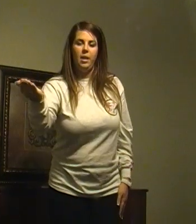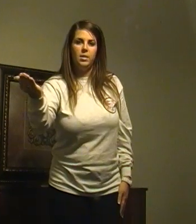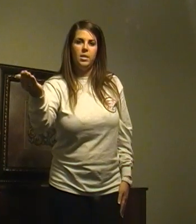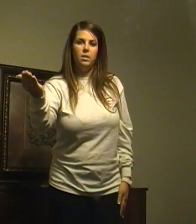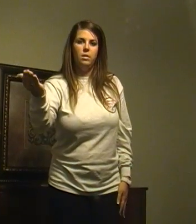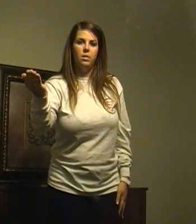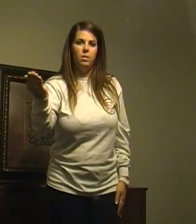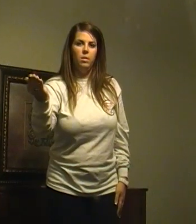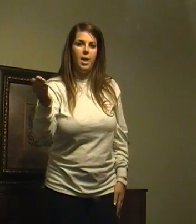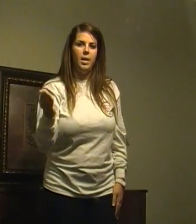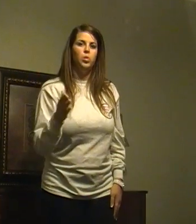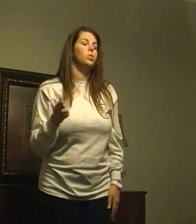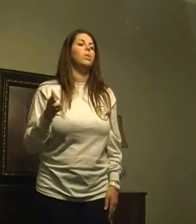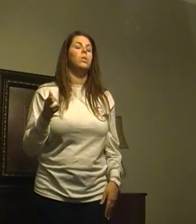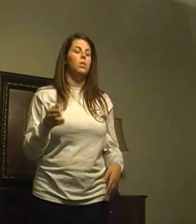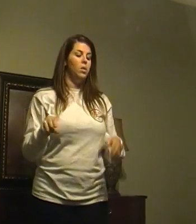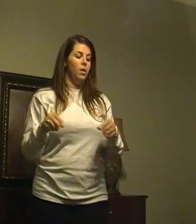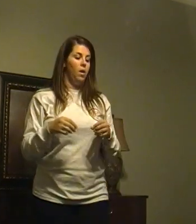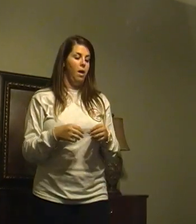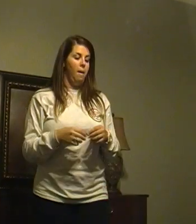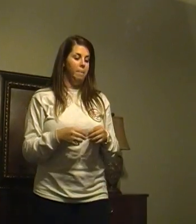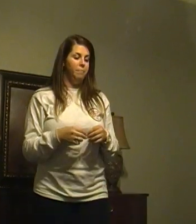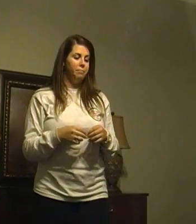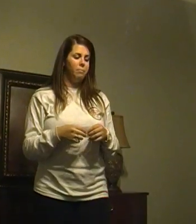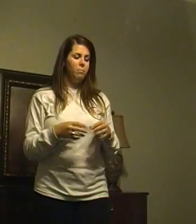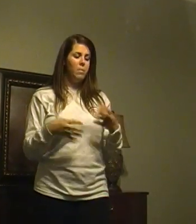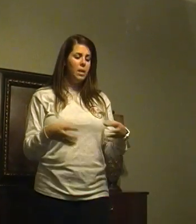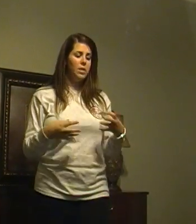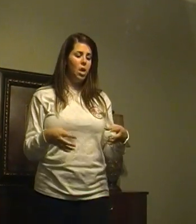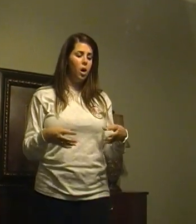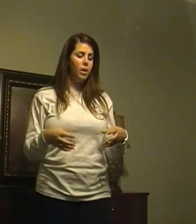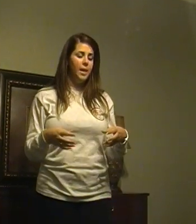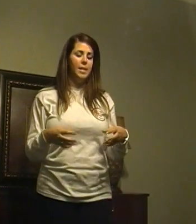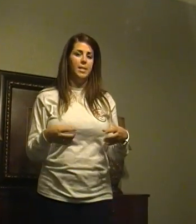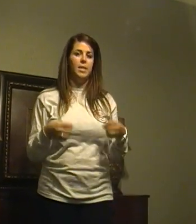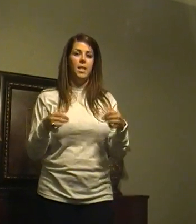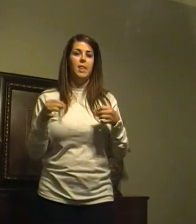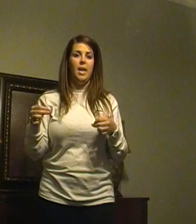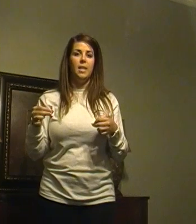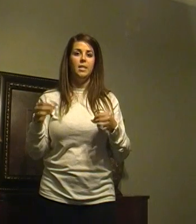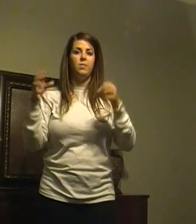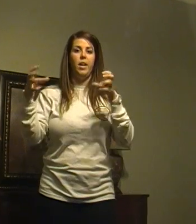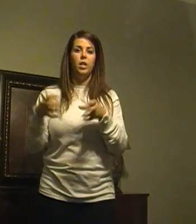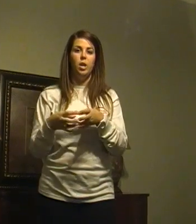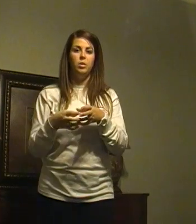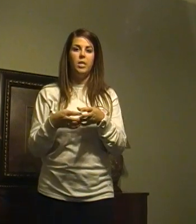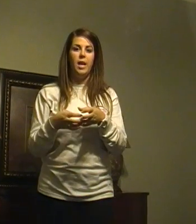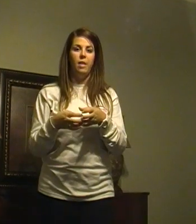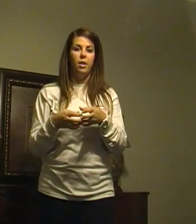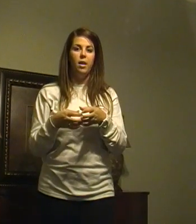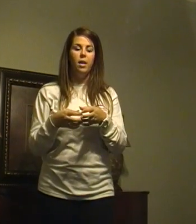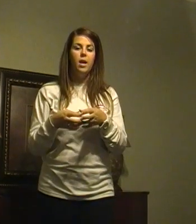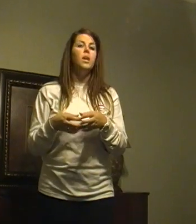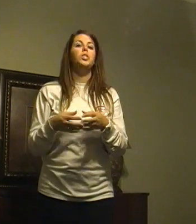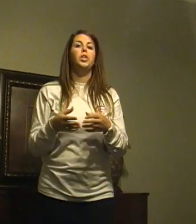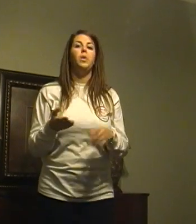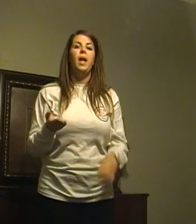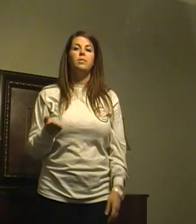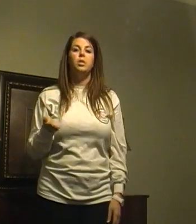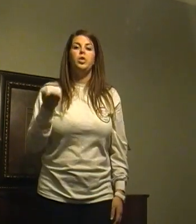things. Okay, the song, it does the things very close together, so you're going to have to do